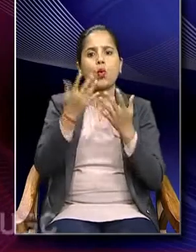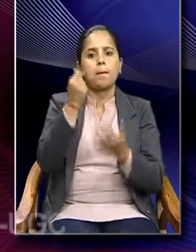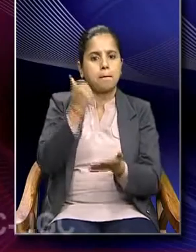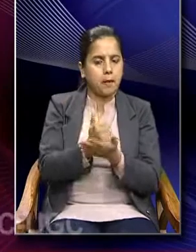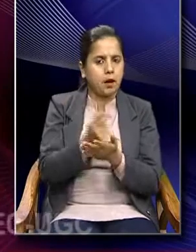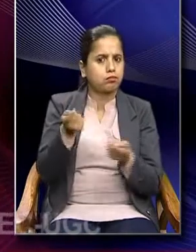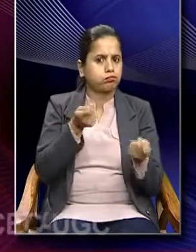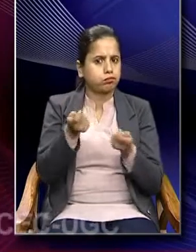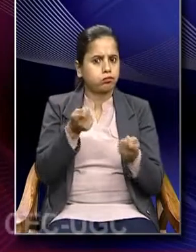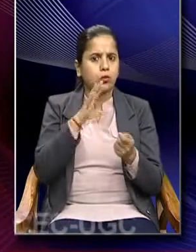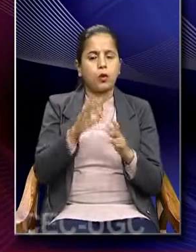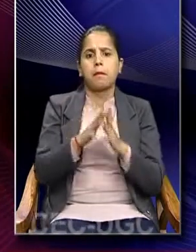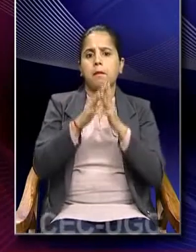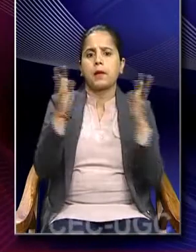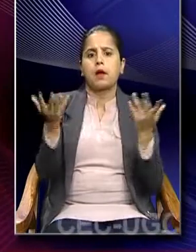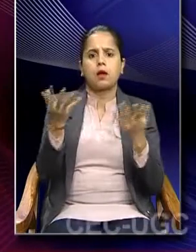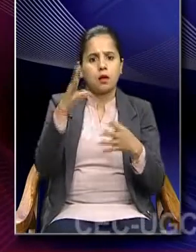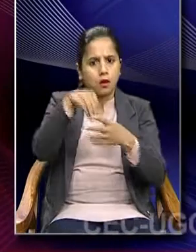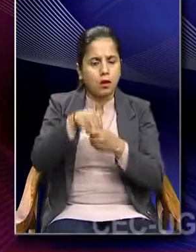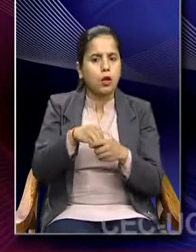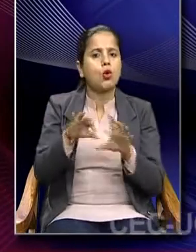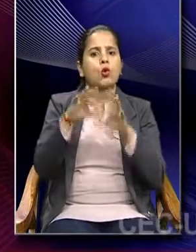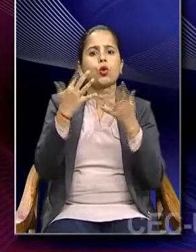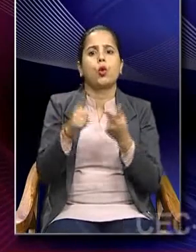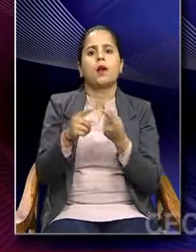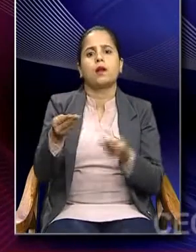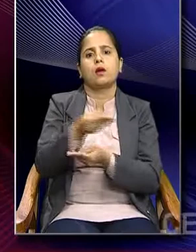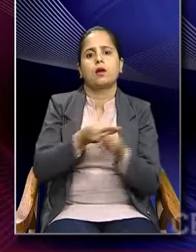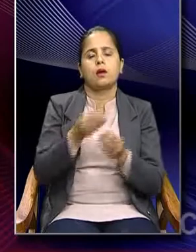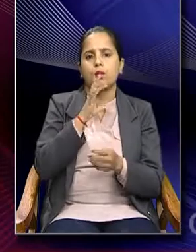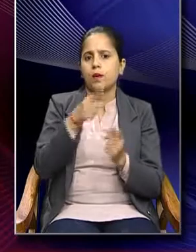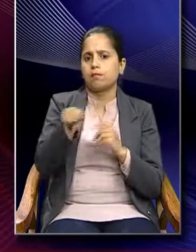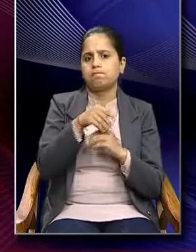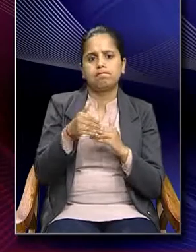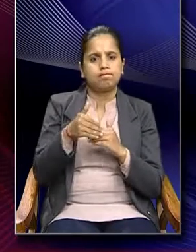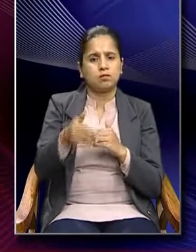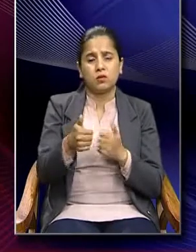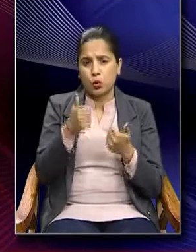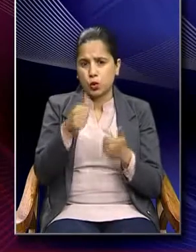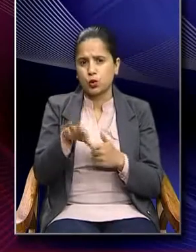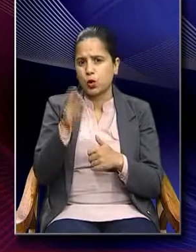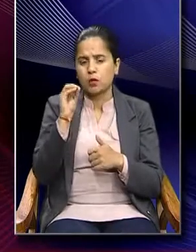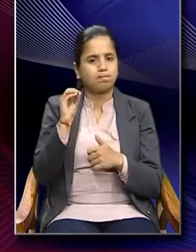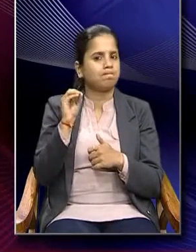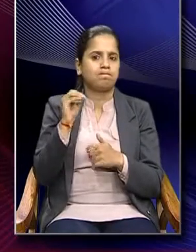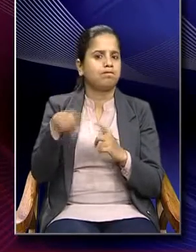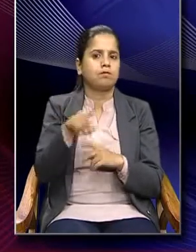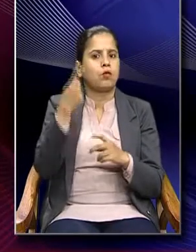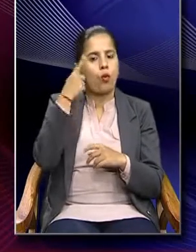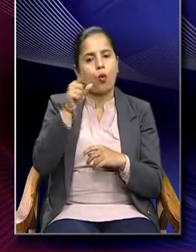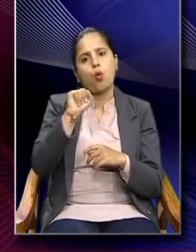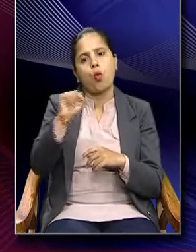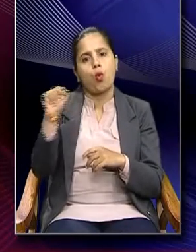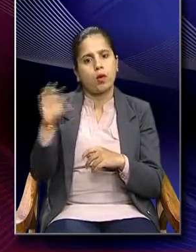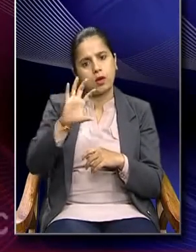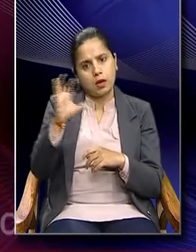which talks about greater integration into global economy, it is not going to be a very good choice for poorer countries. And